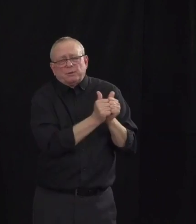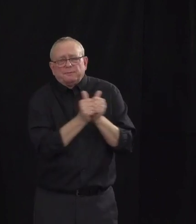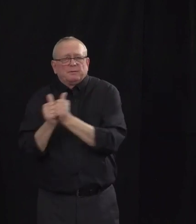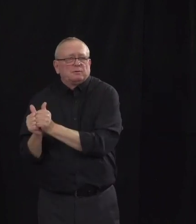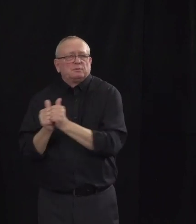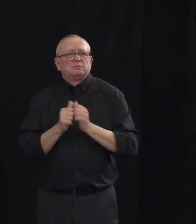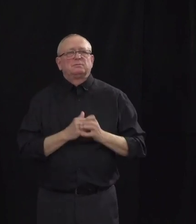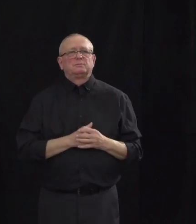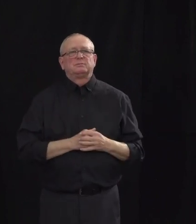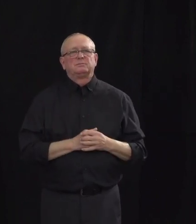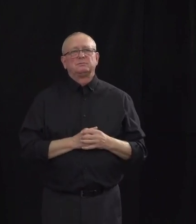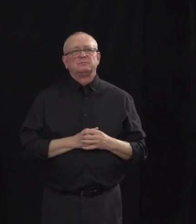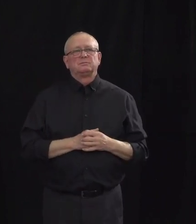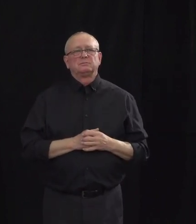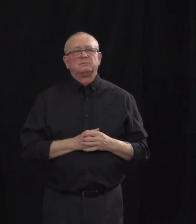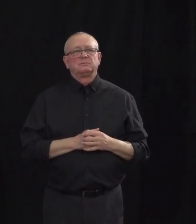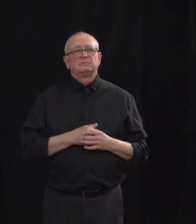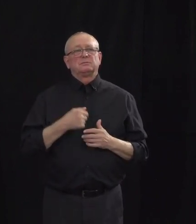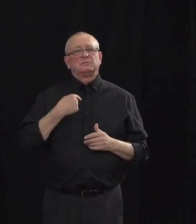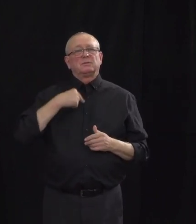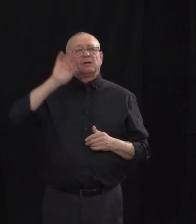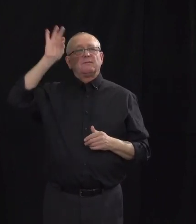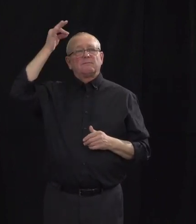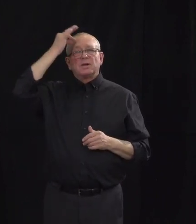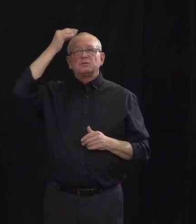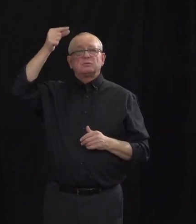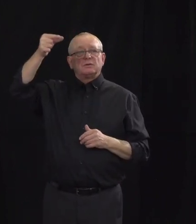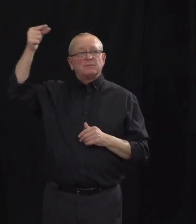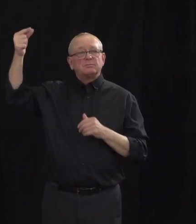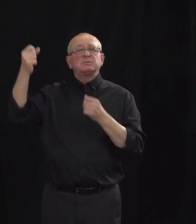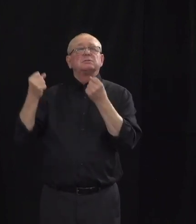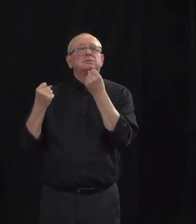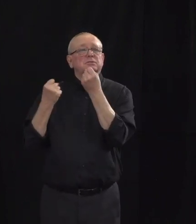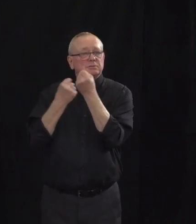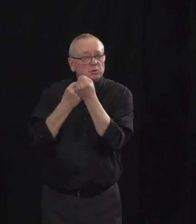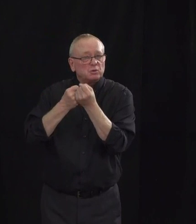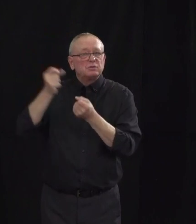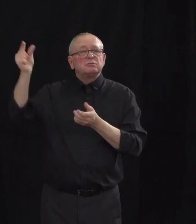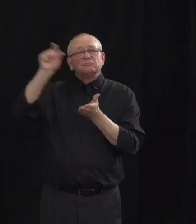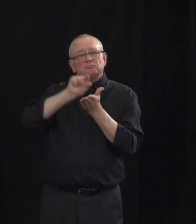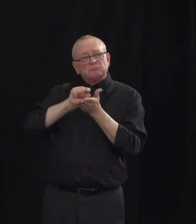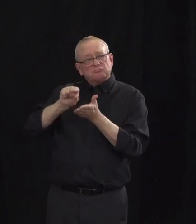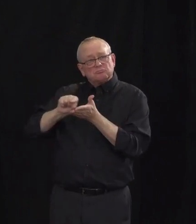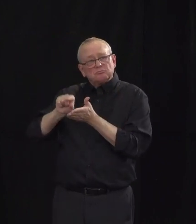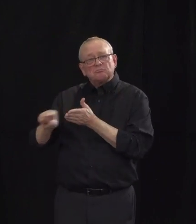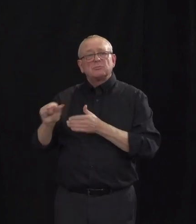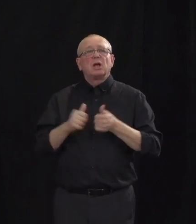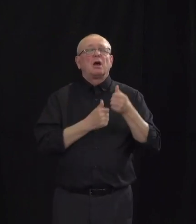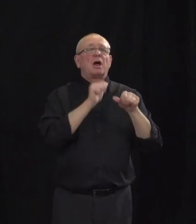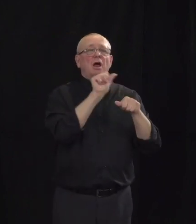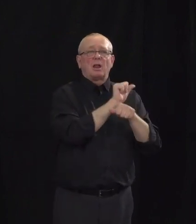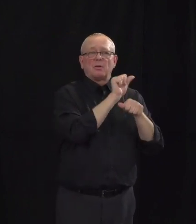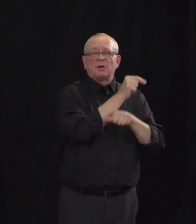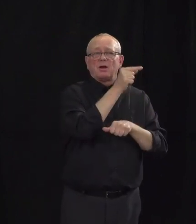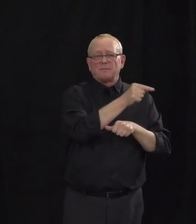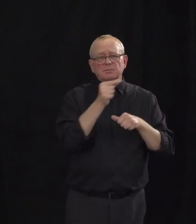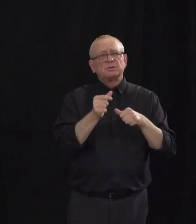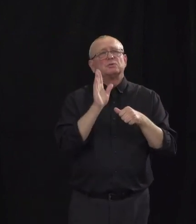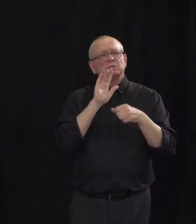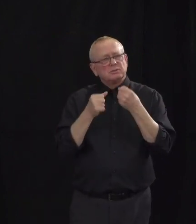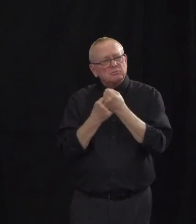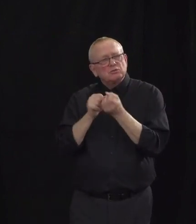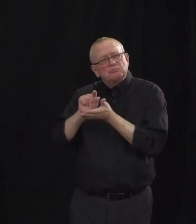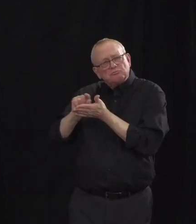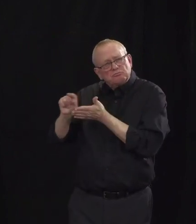to supports from the federal government, will help Albertans to meet their rent obligations while providing them the security and stability they